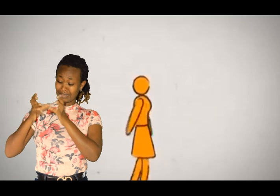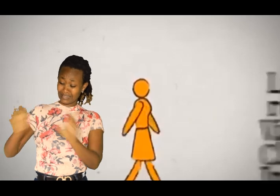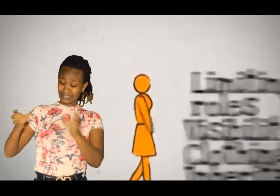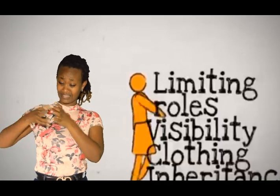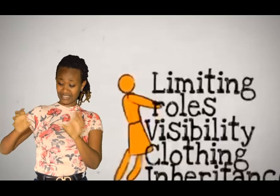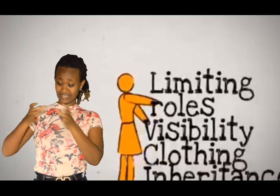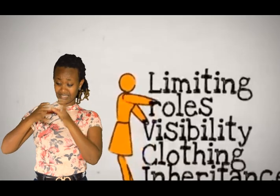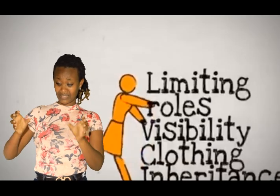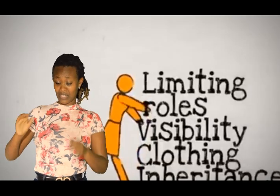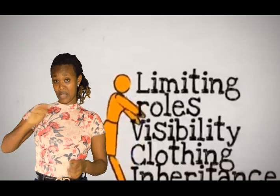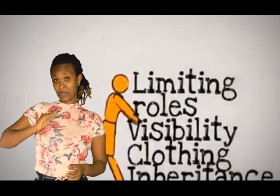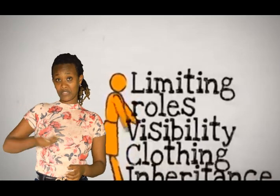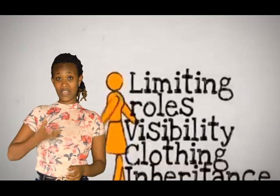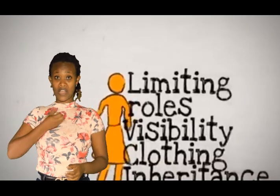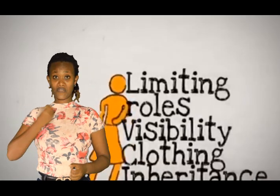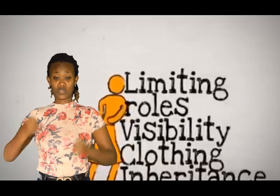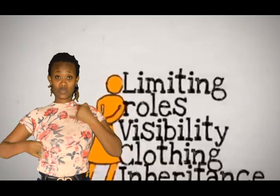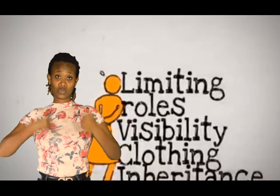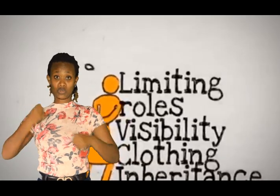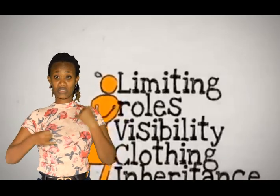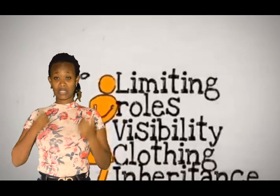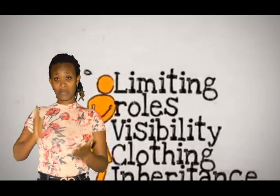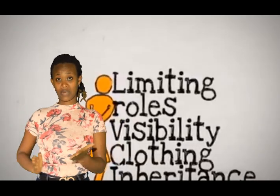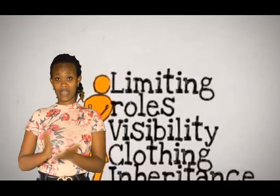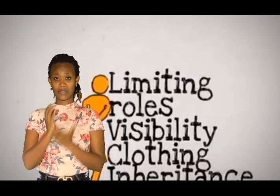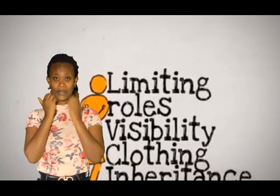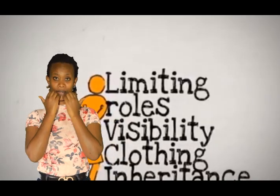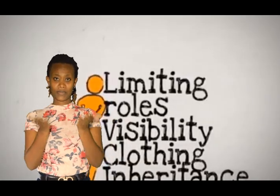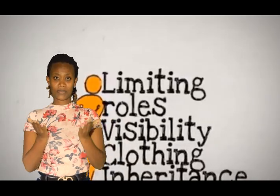discrimination that prohibits women from enjoying those rights.